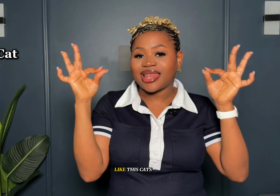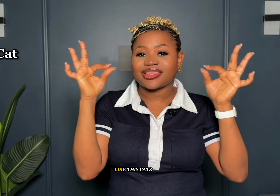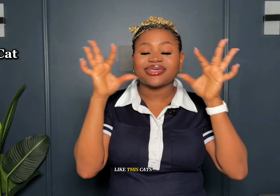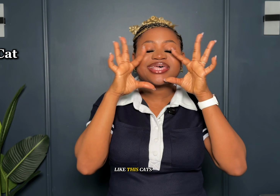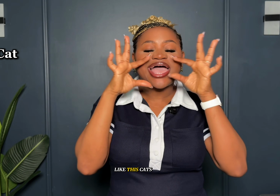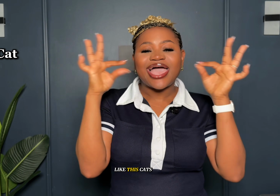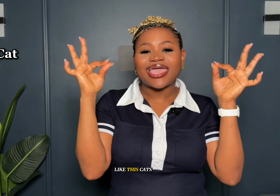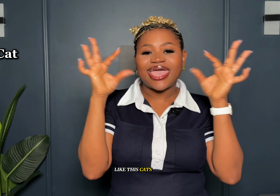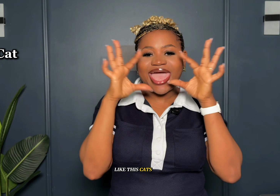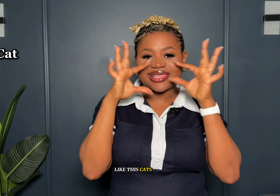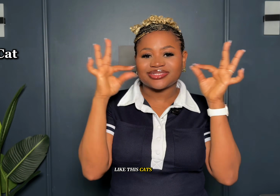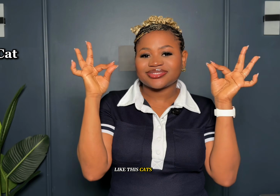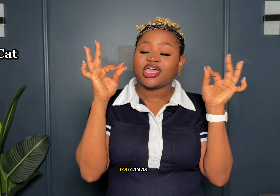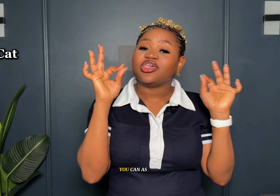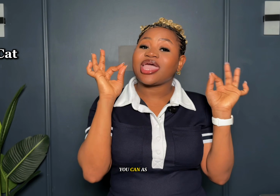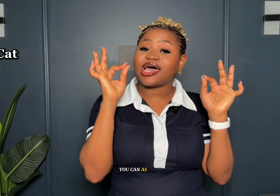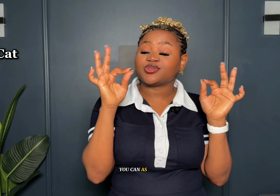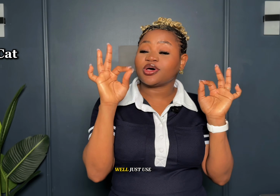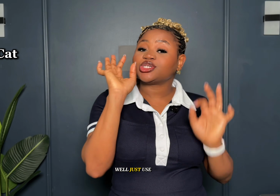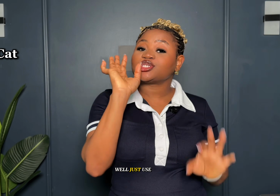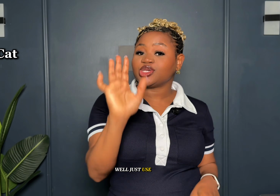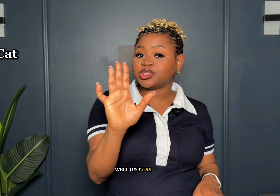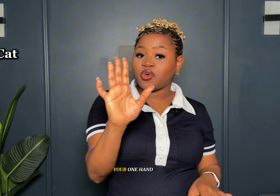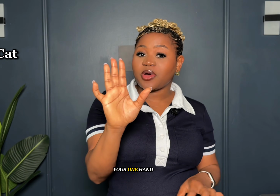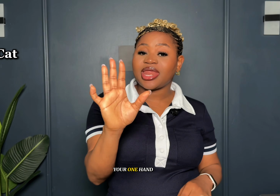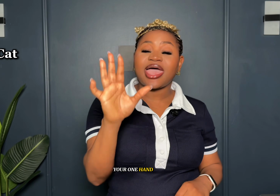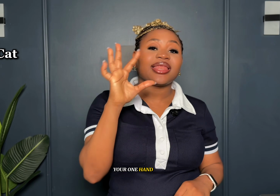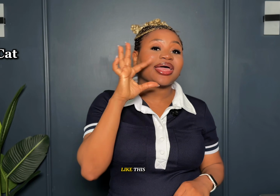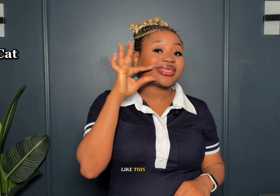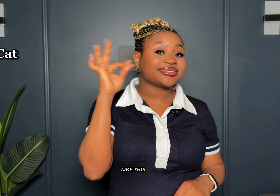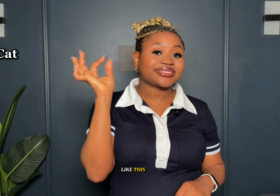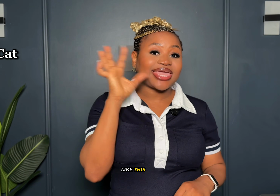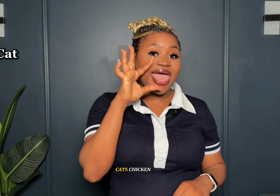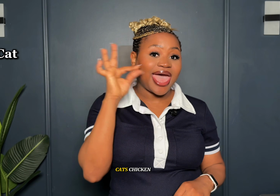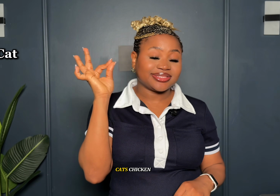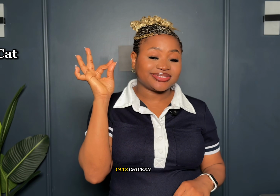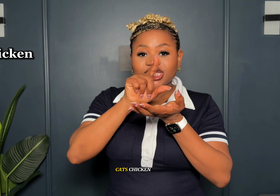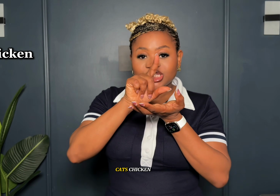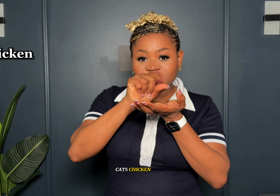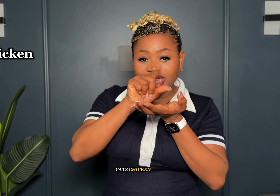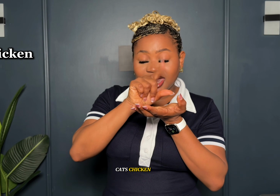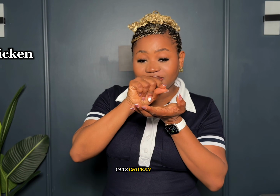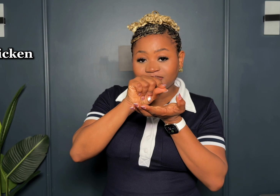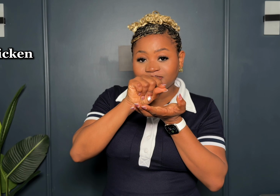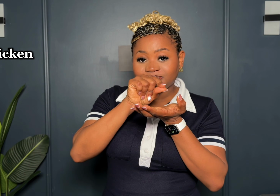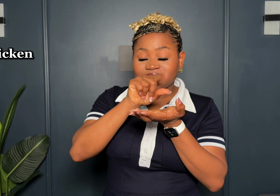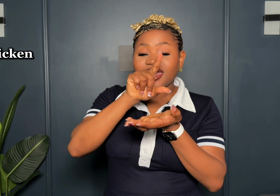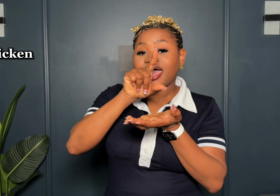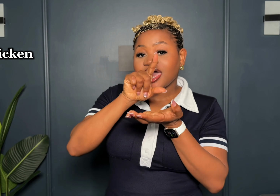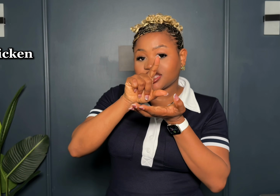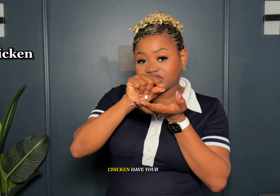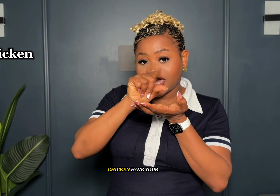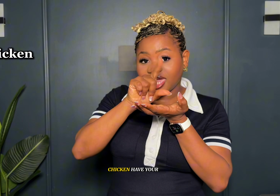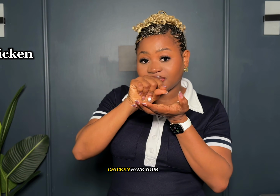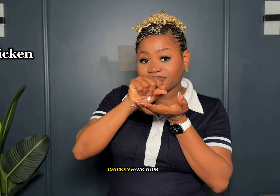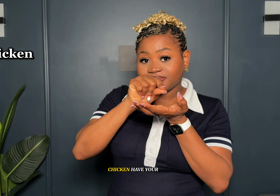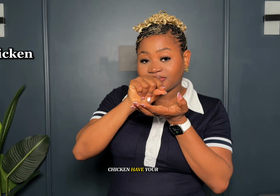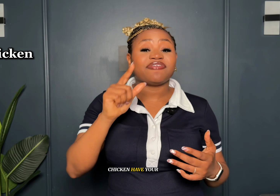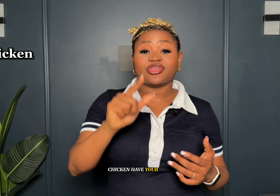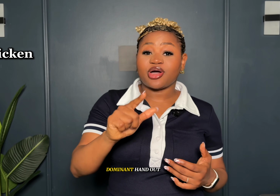this. Cats. You can as well just use your one hand like this. Cats. Chicken. Chicken. Have your